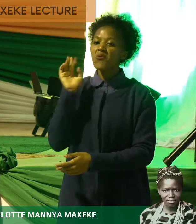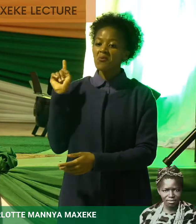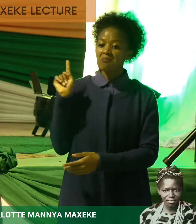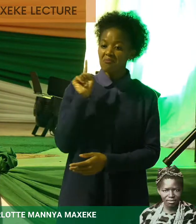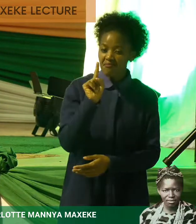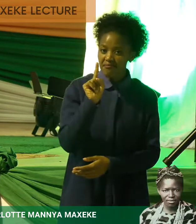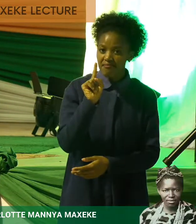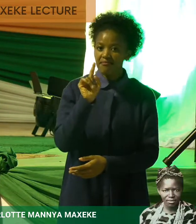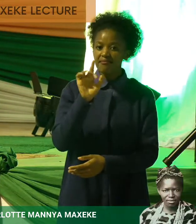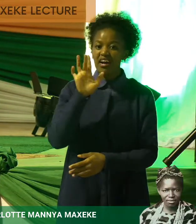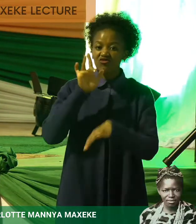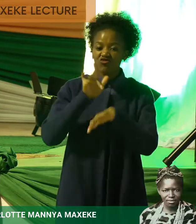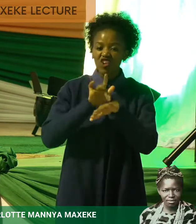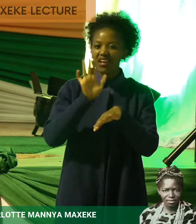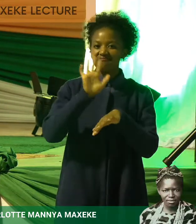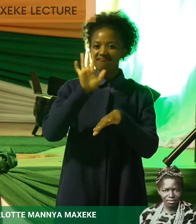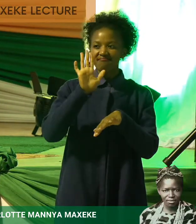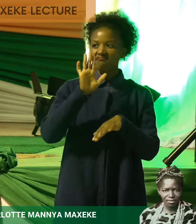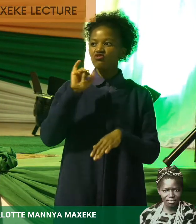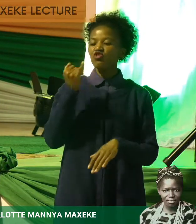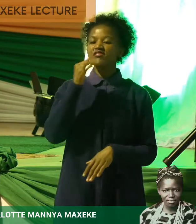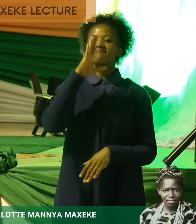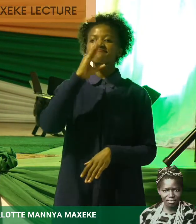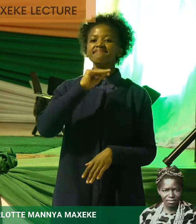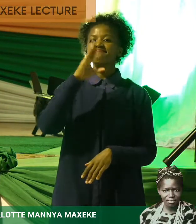Ungayibambi xa uthetha kuyo,